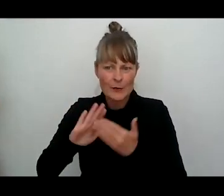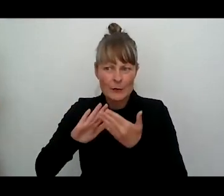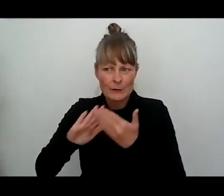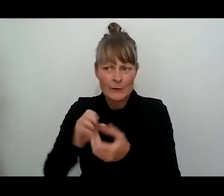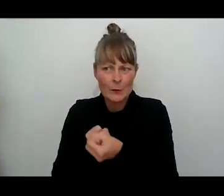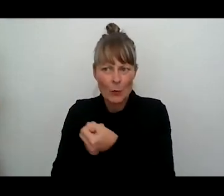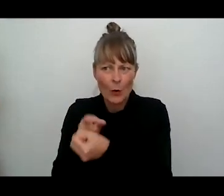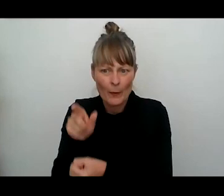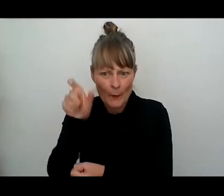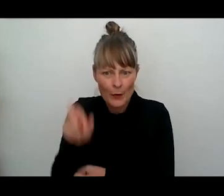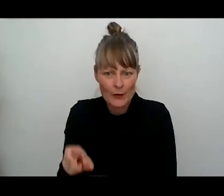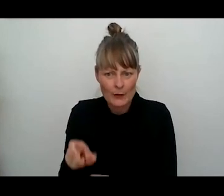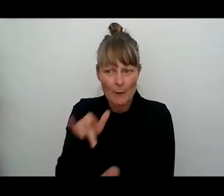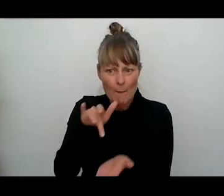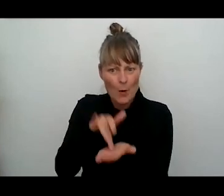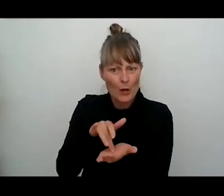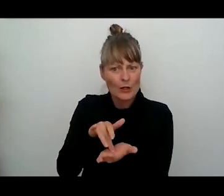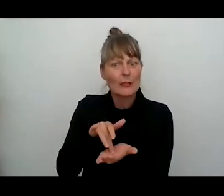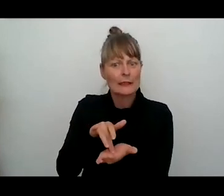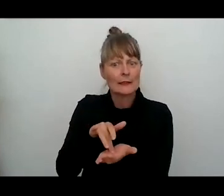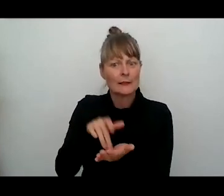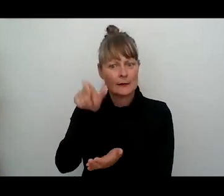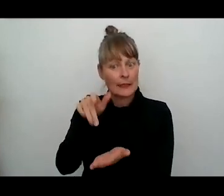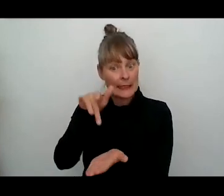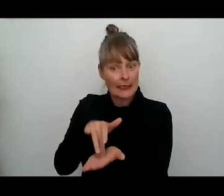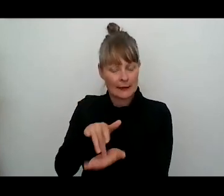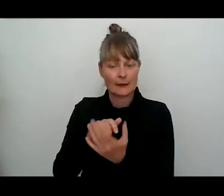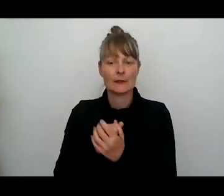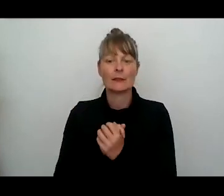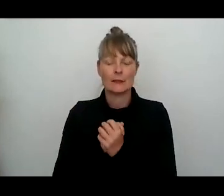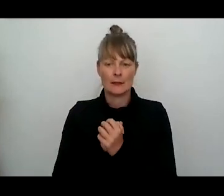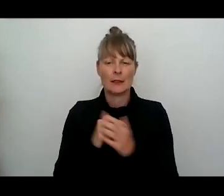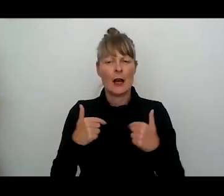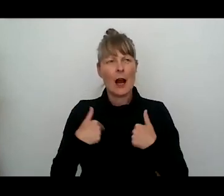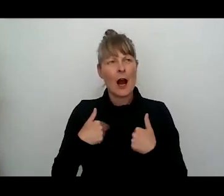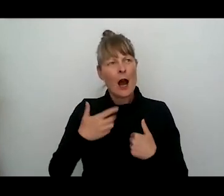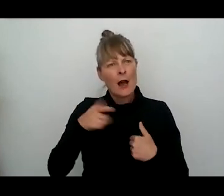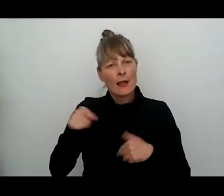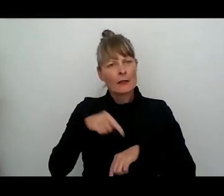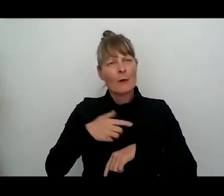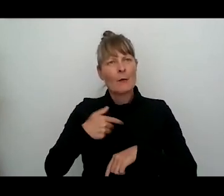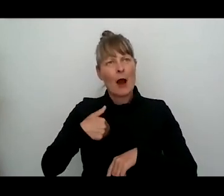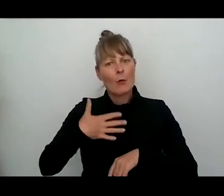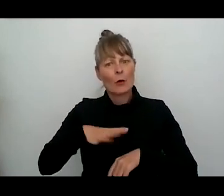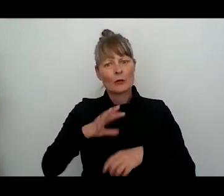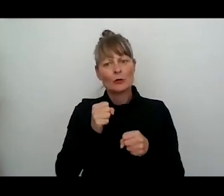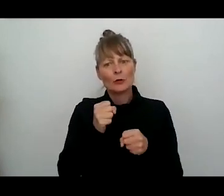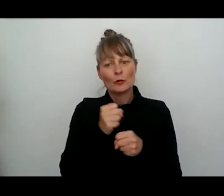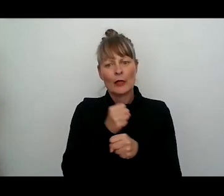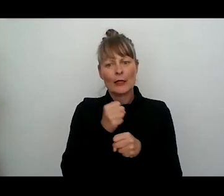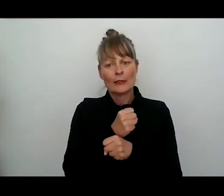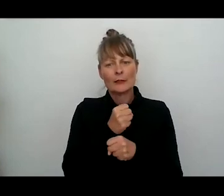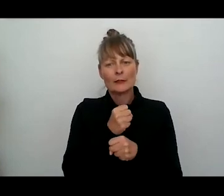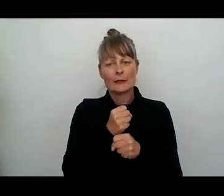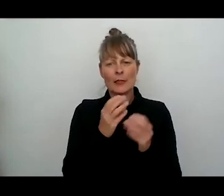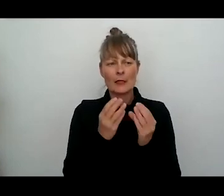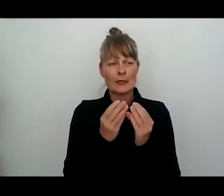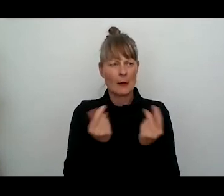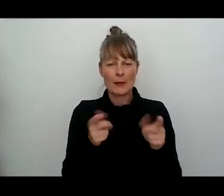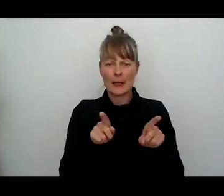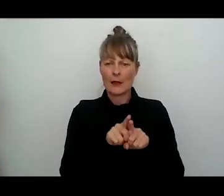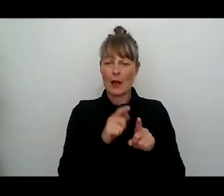that was something that we wish we had, my family did, you know, growing